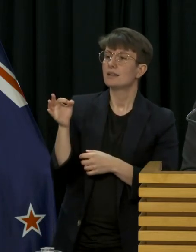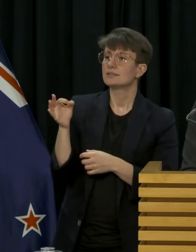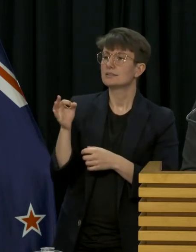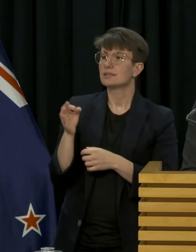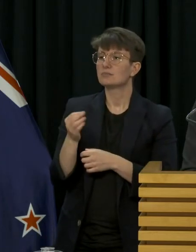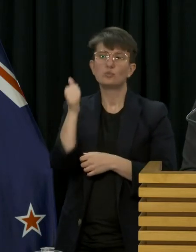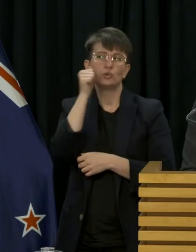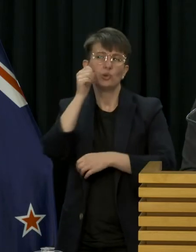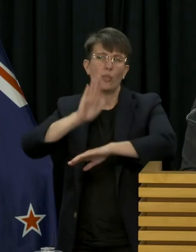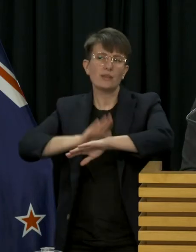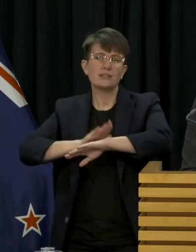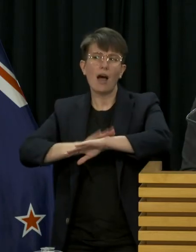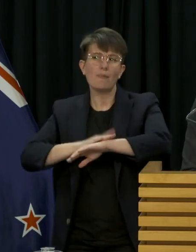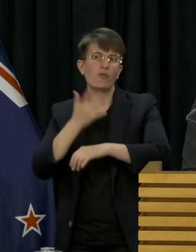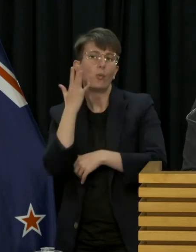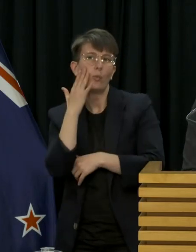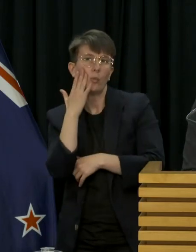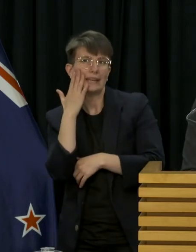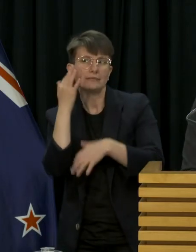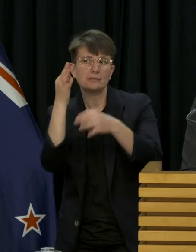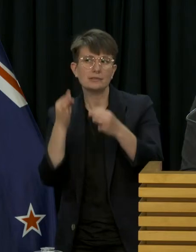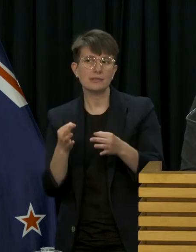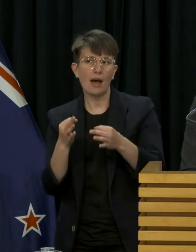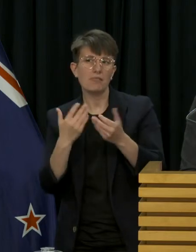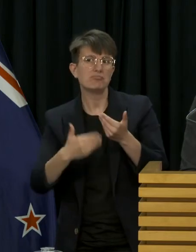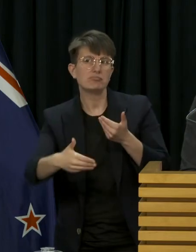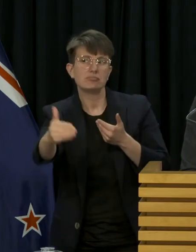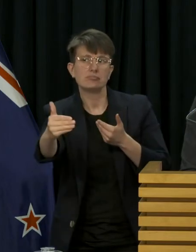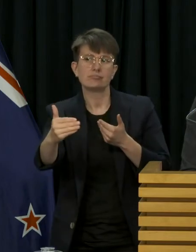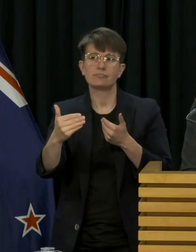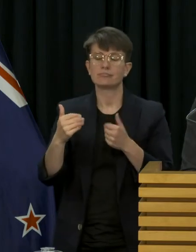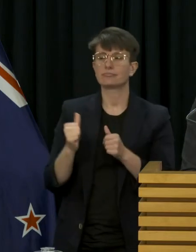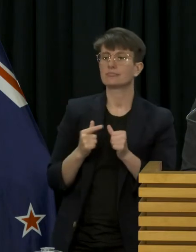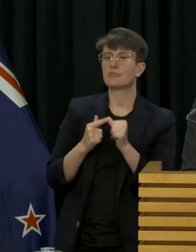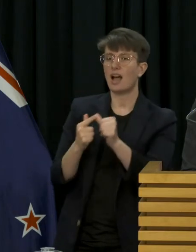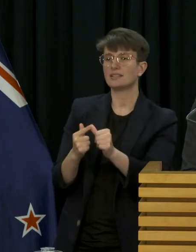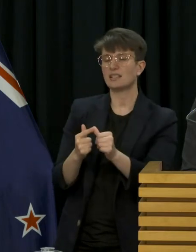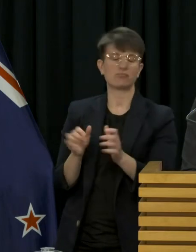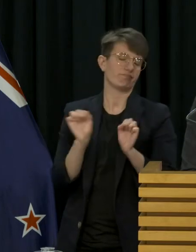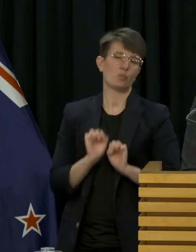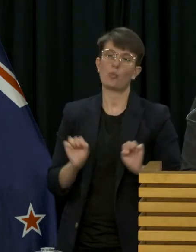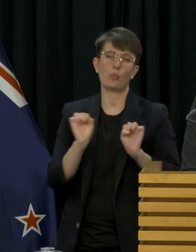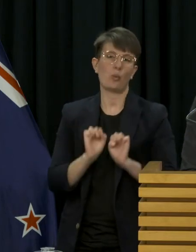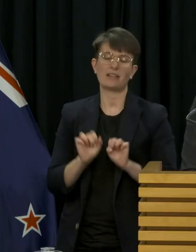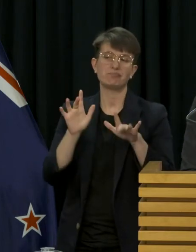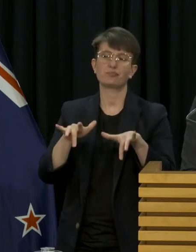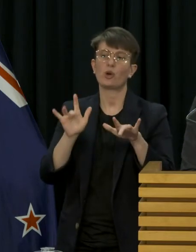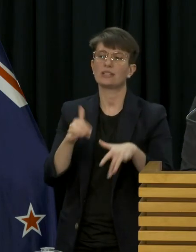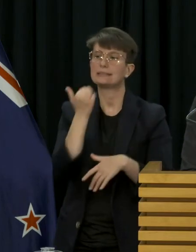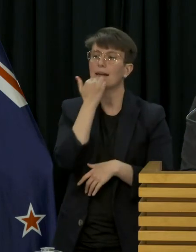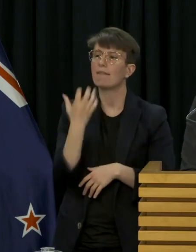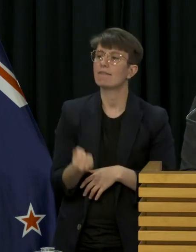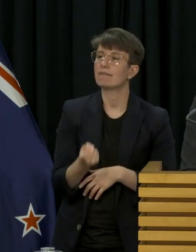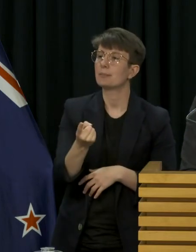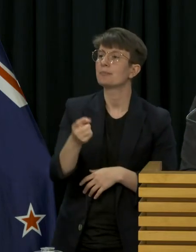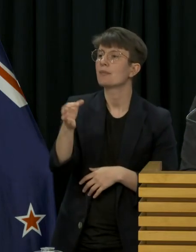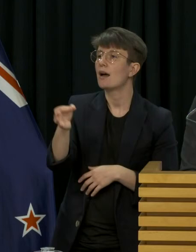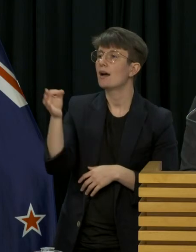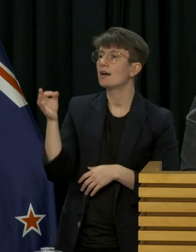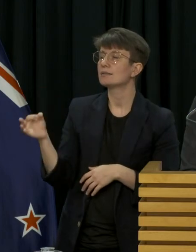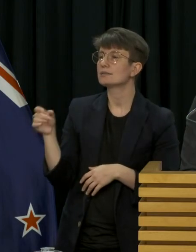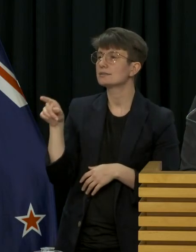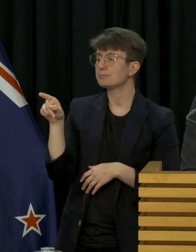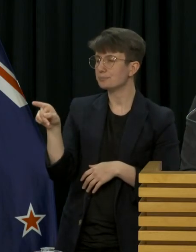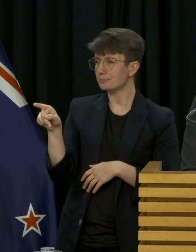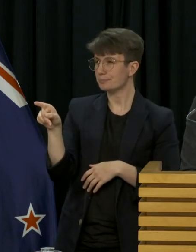play out? No, we'll await the advice. I haven't got an exact date for you. On encouraging uptake of the QR codes and